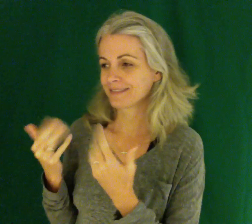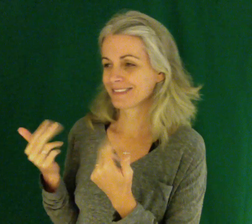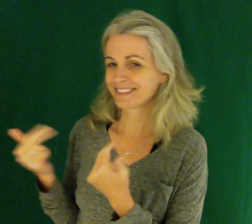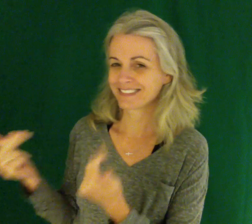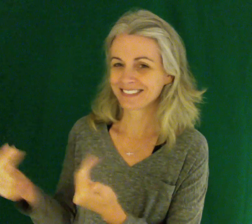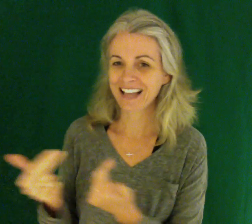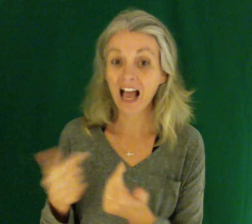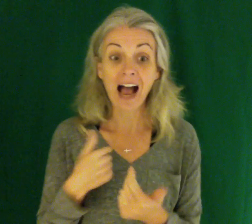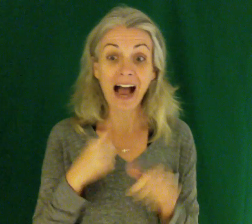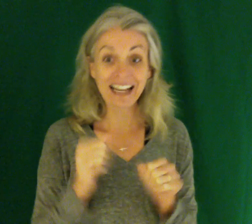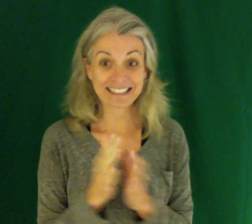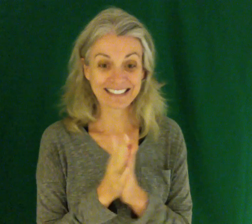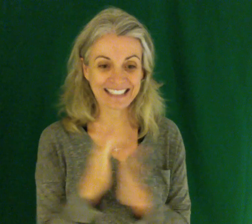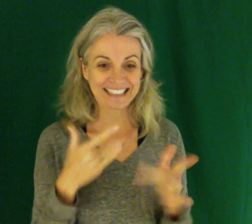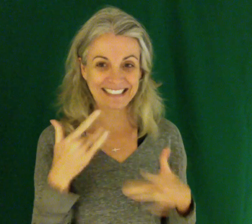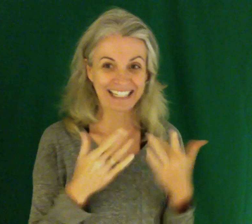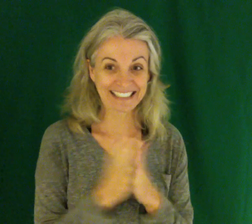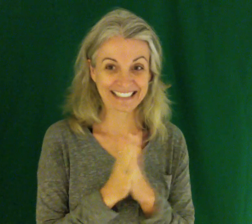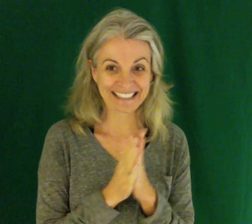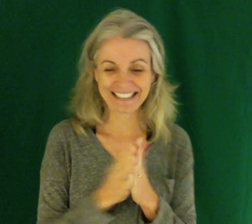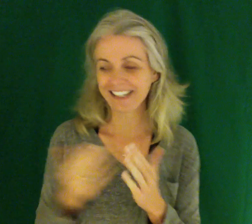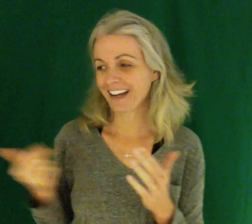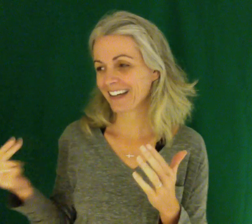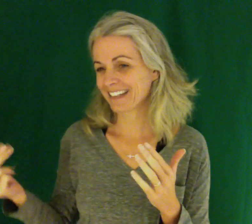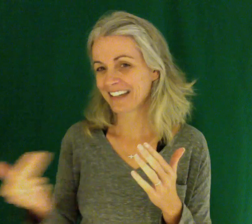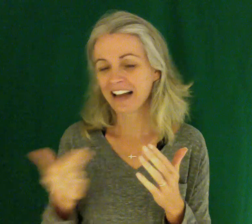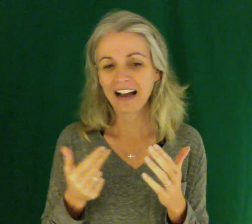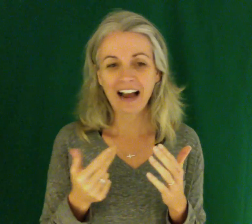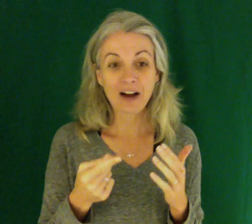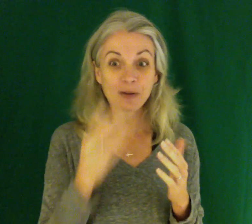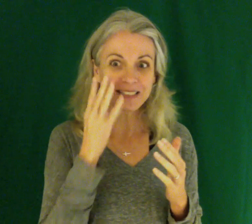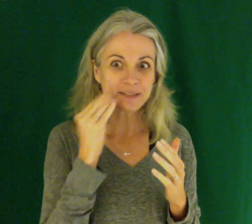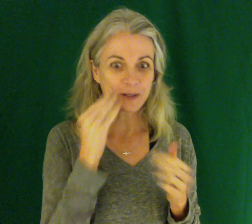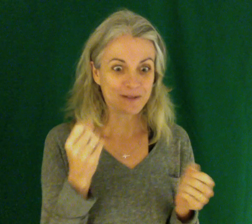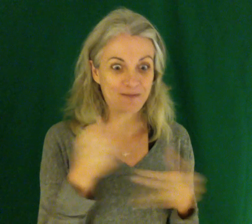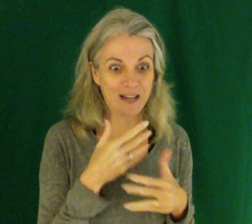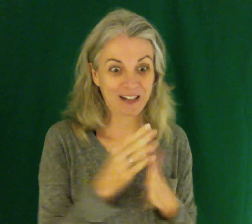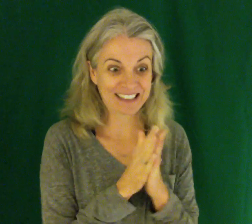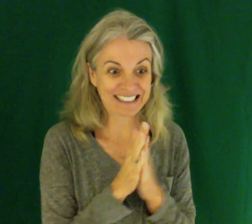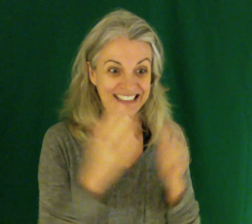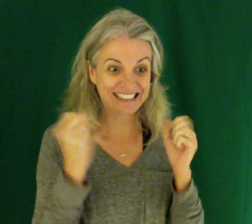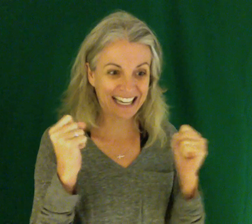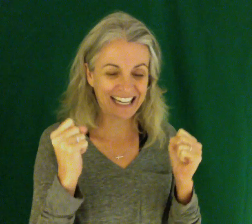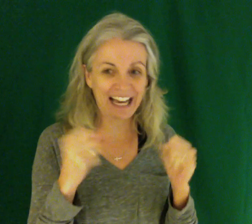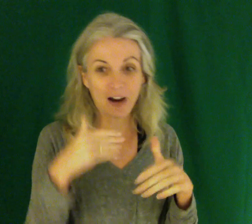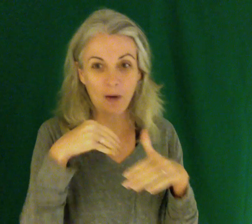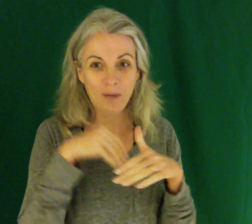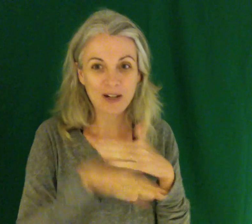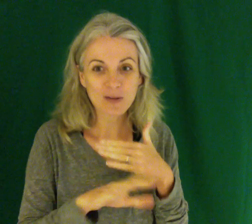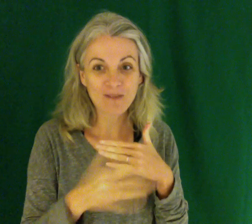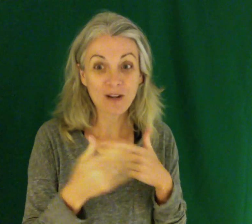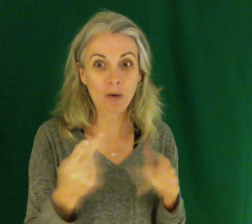I can hardly wait to experience fear and then go into it and feel something even worse.